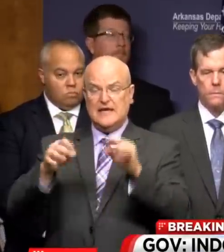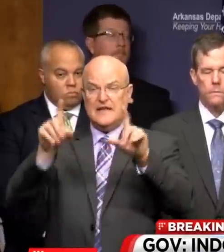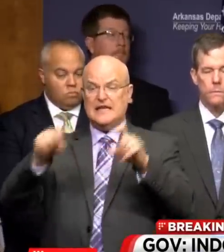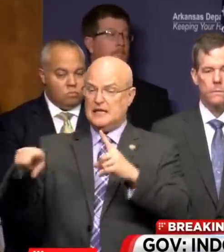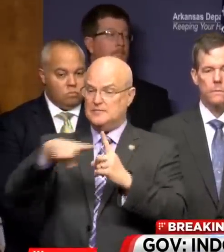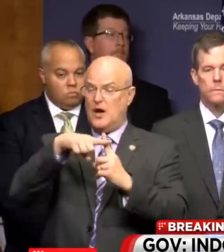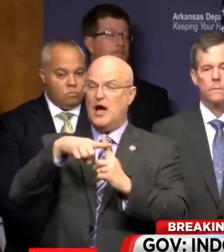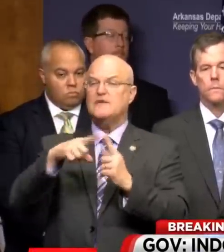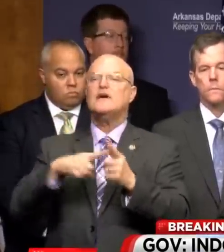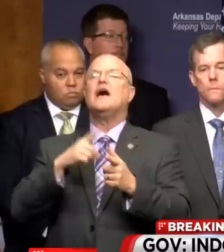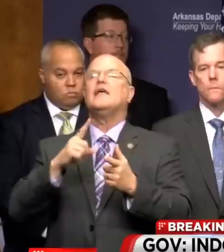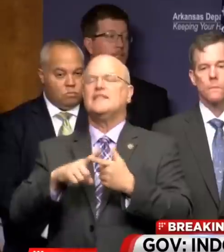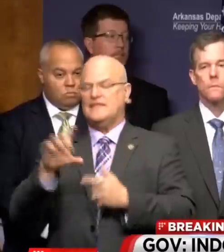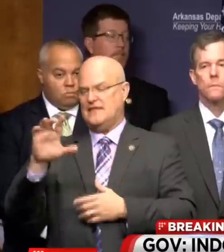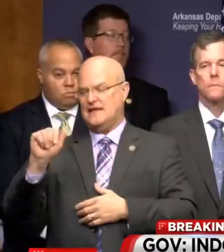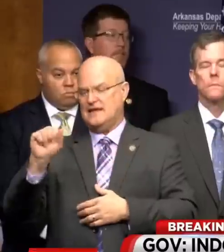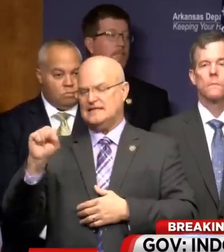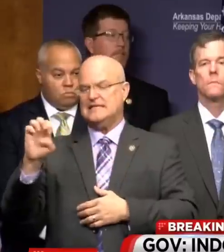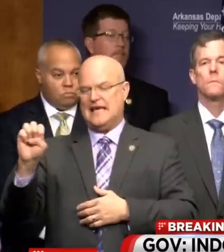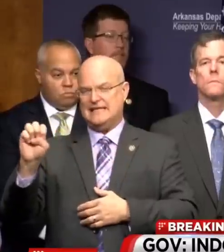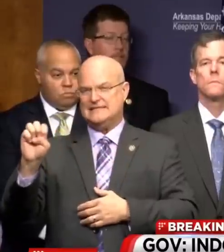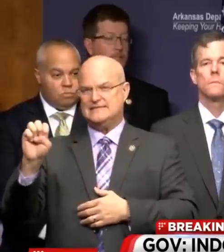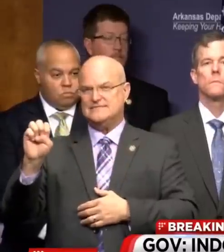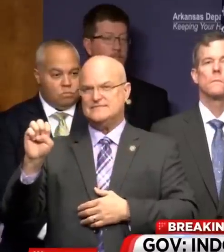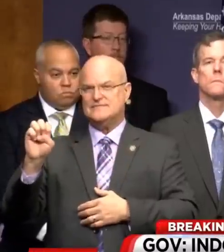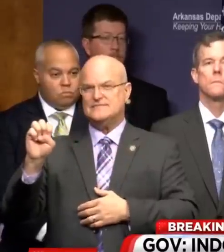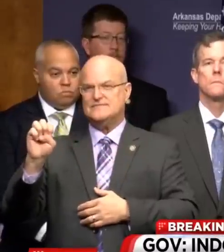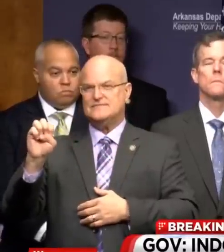test positive, then they are a case.